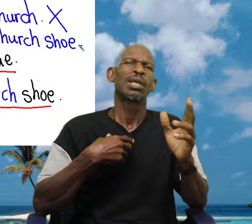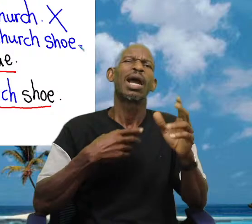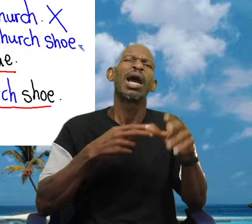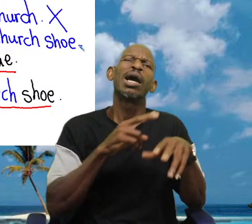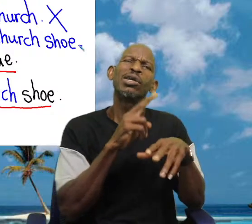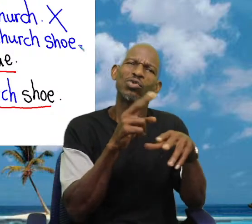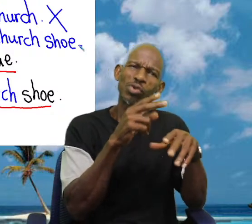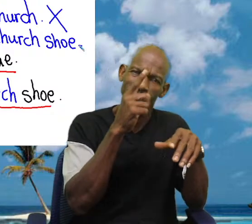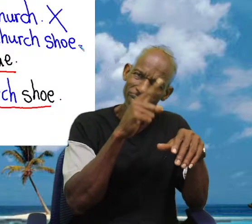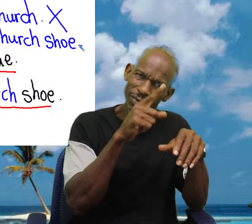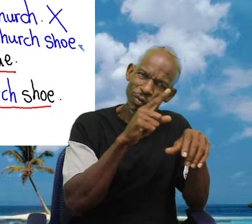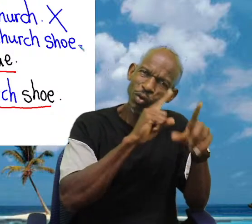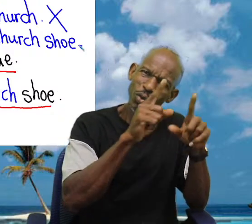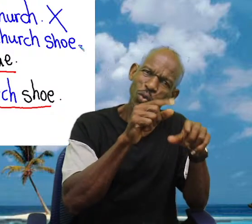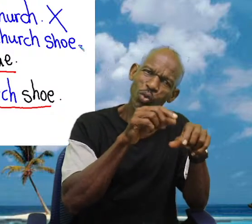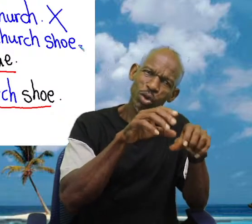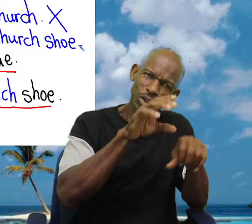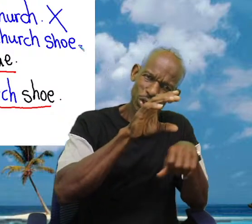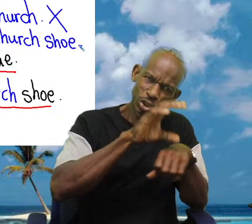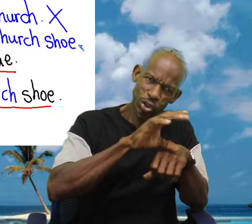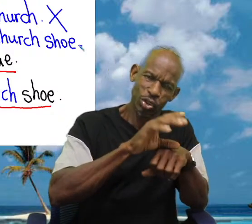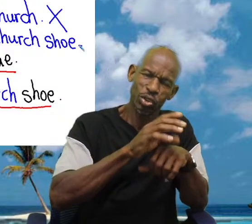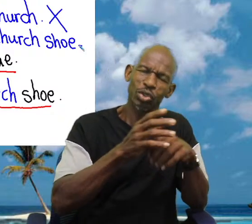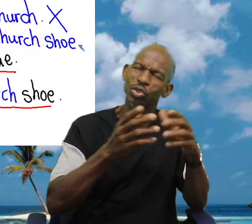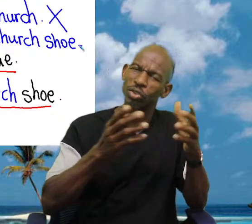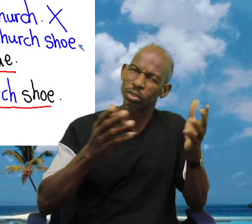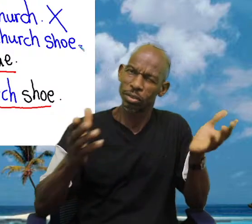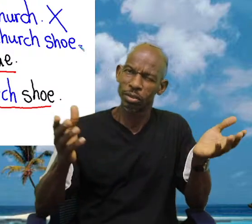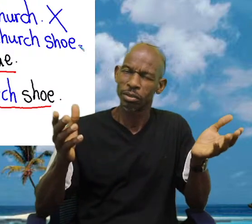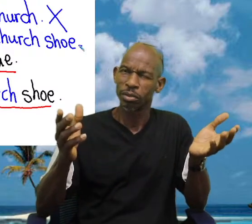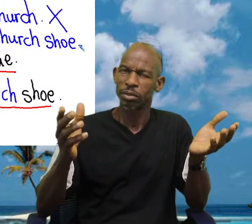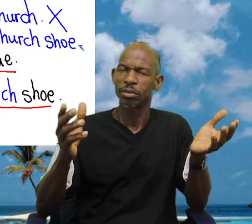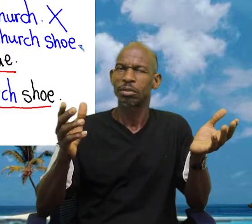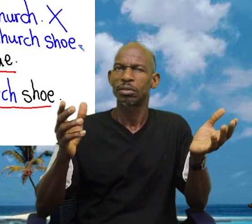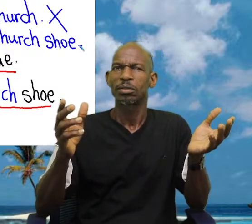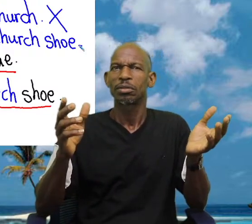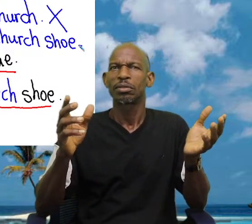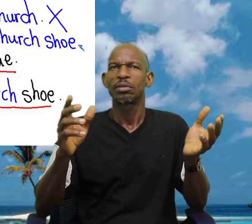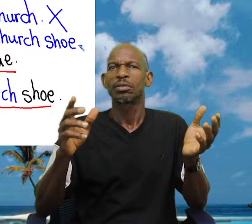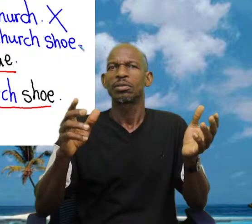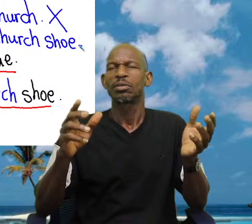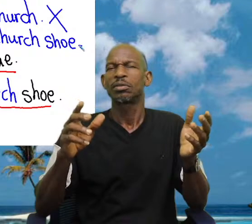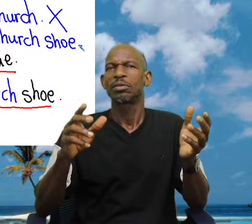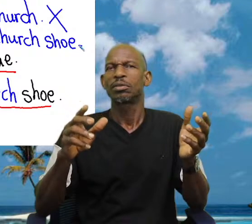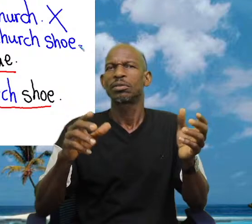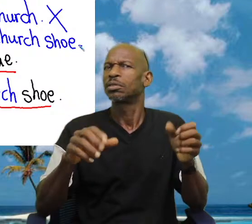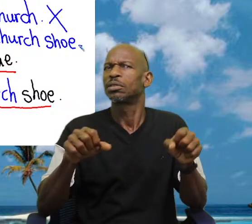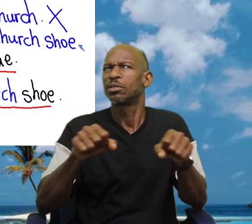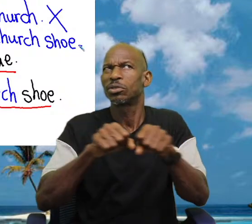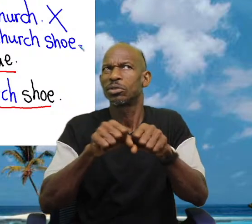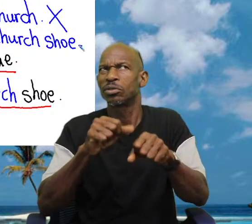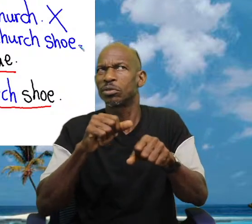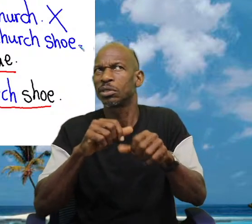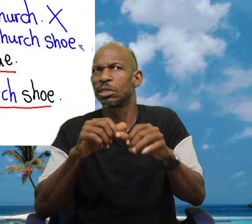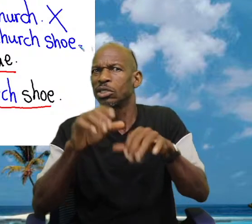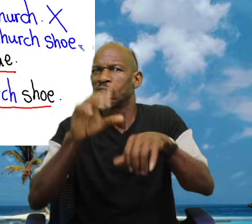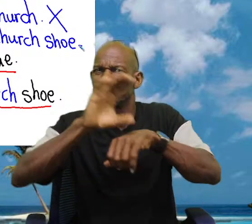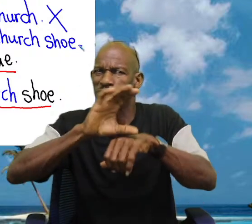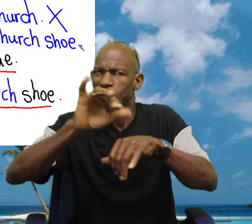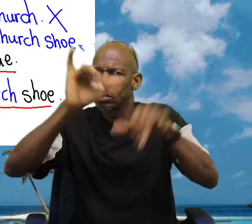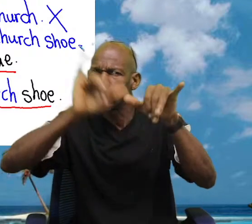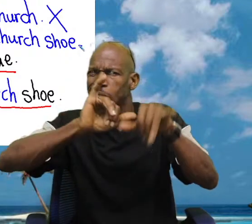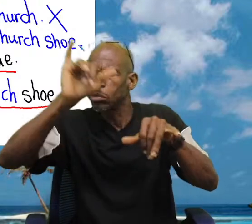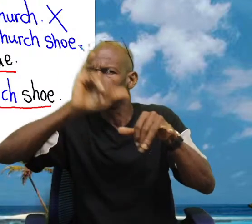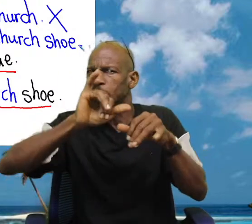by itself will tell me church is a noun. So the shoe cannot be a church. So if I say the shoe is church,